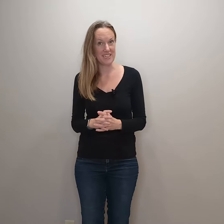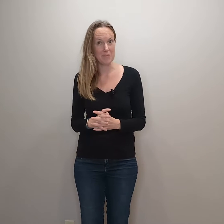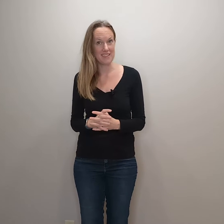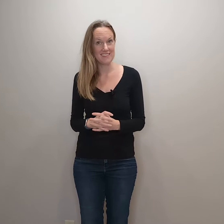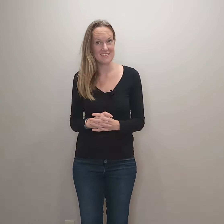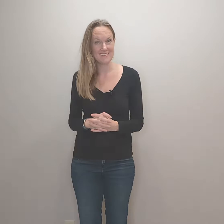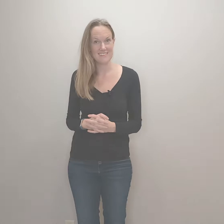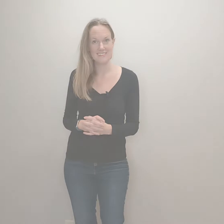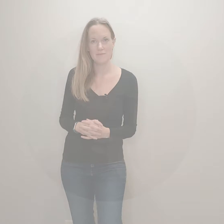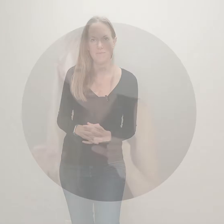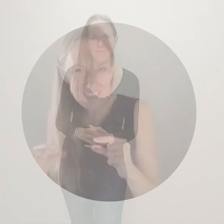Worship.